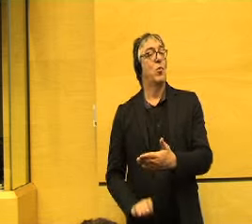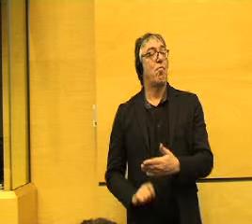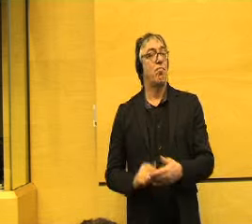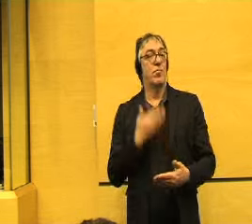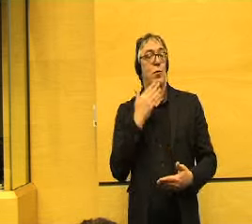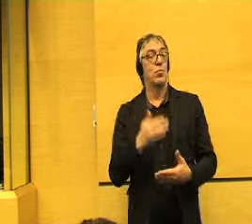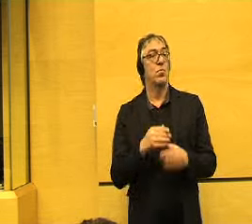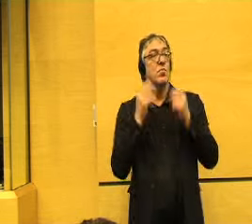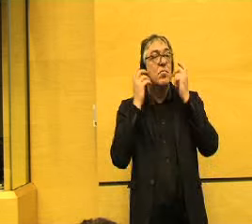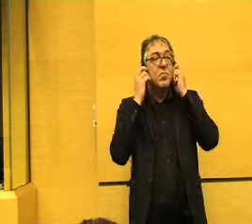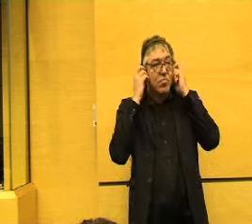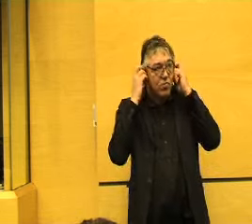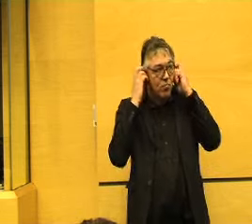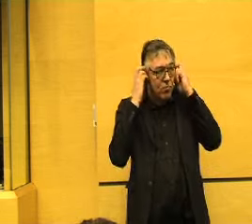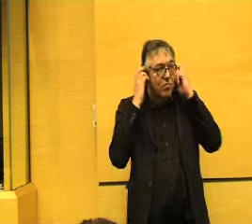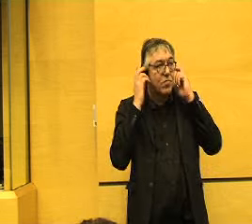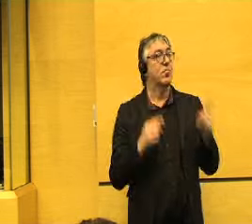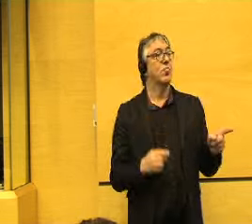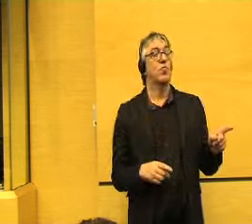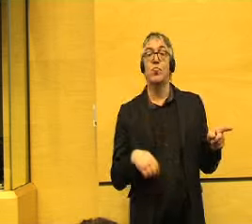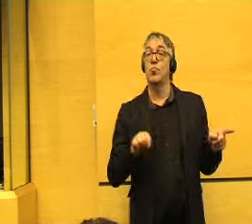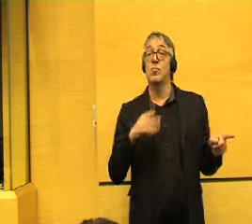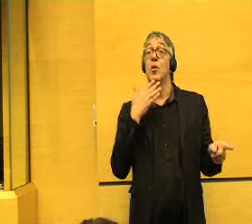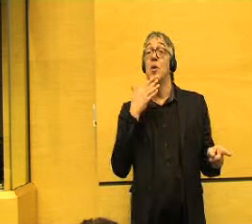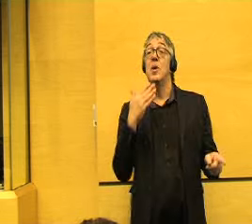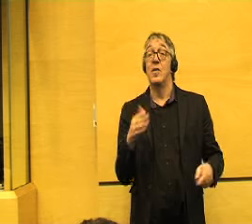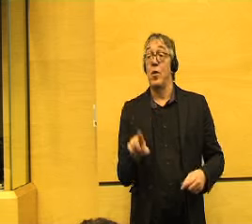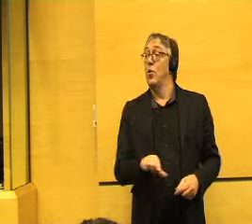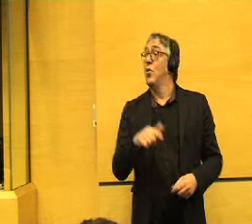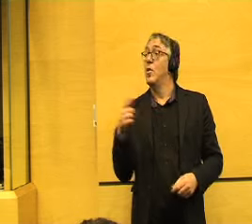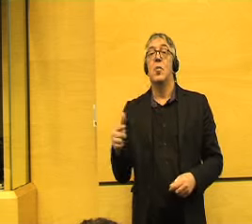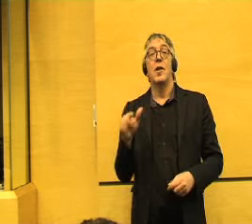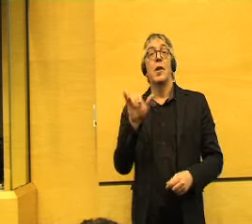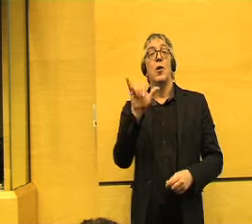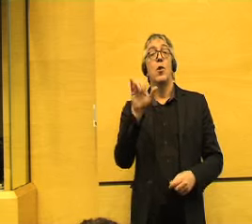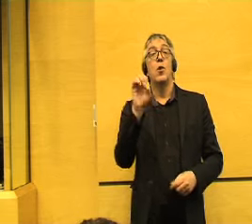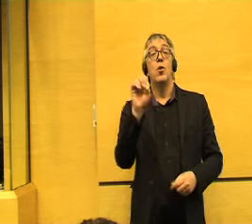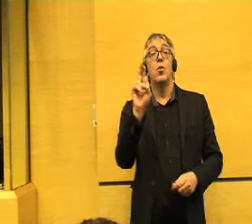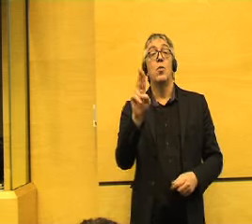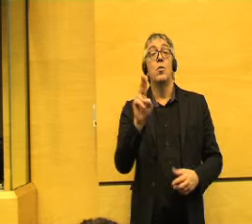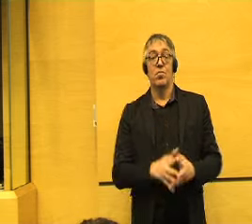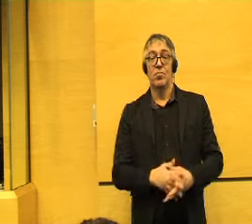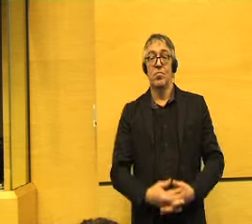Gracias. Thank you very much. Mr. Liang Yu has the floor.